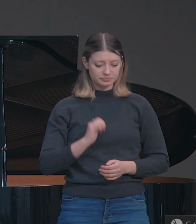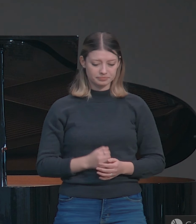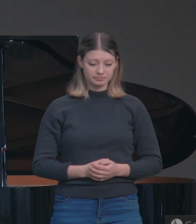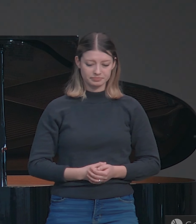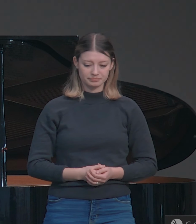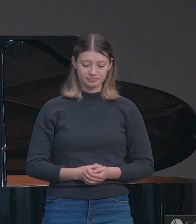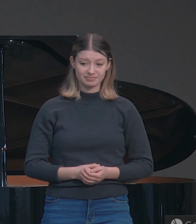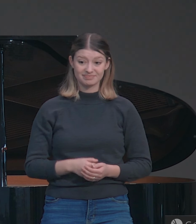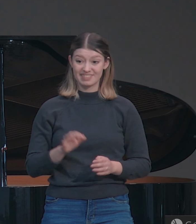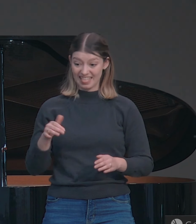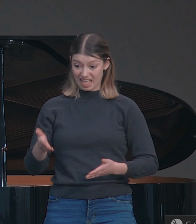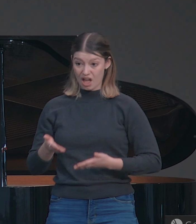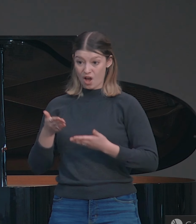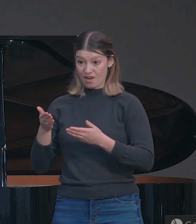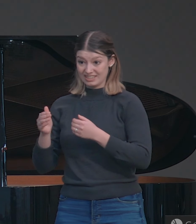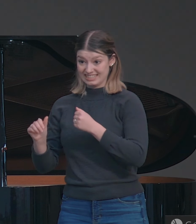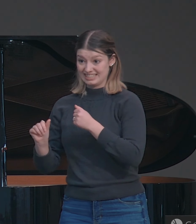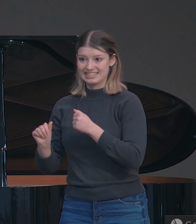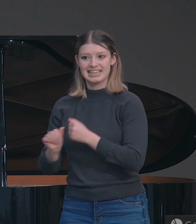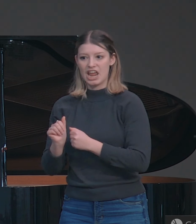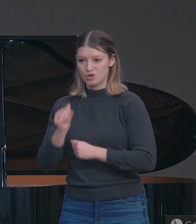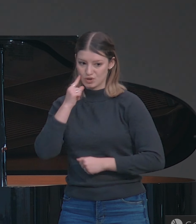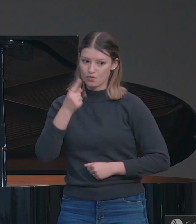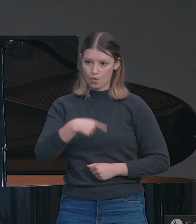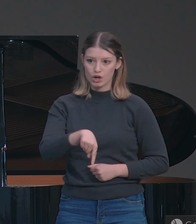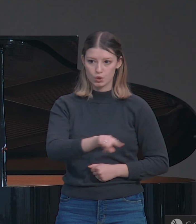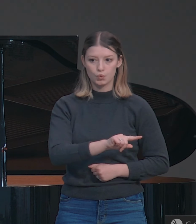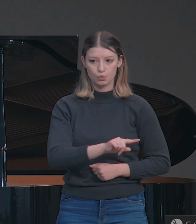And dangerous for you.